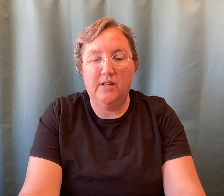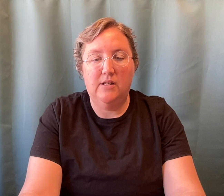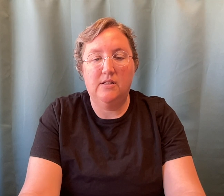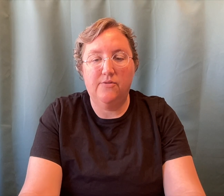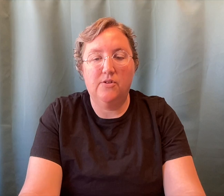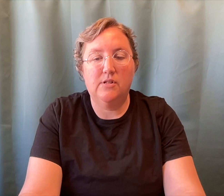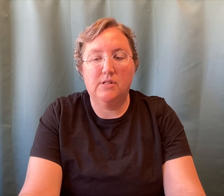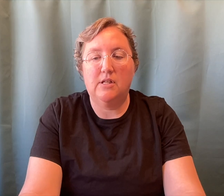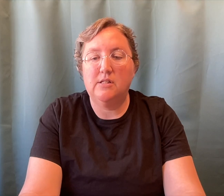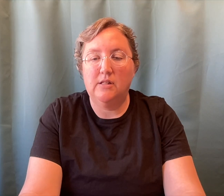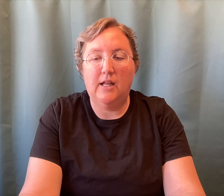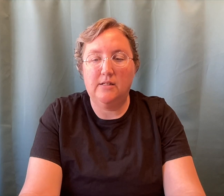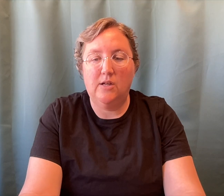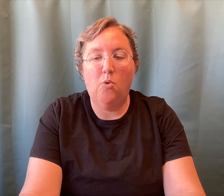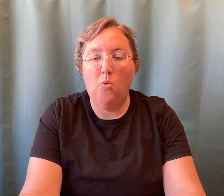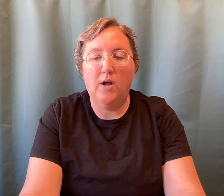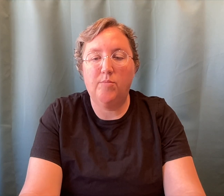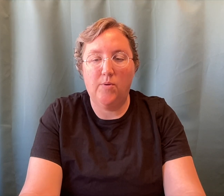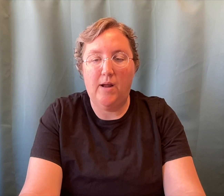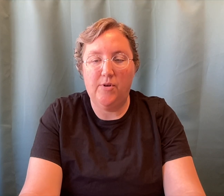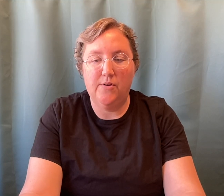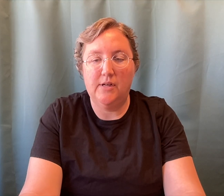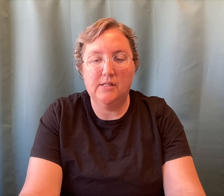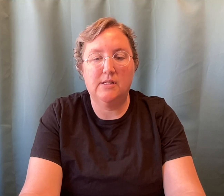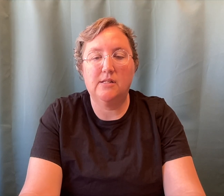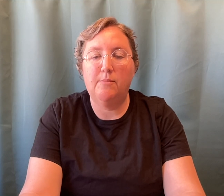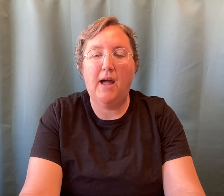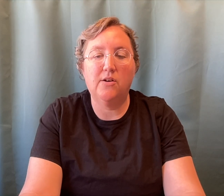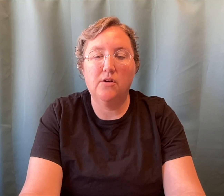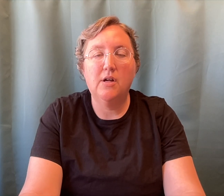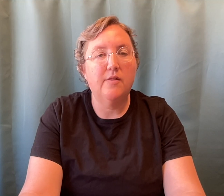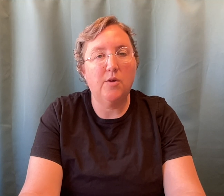the difference and selecting what parameter it is. It doesn't matter that you